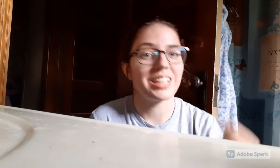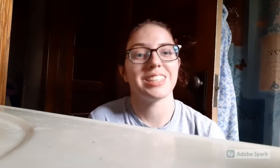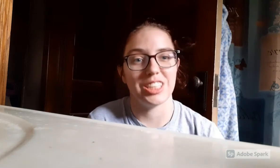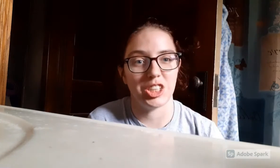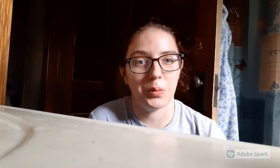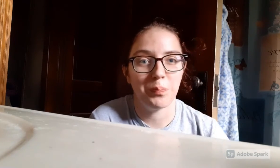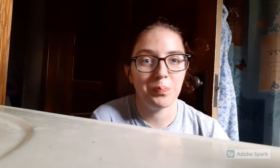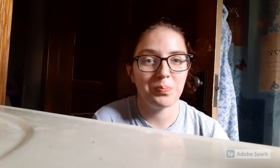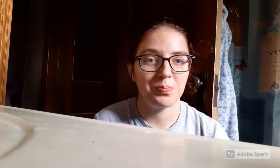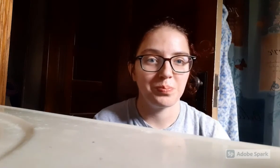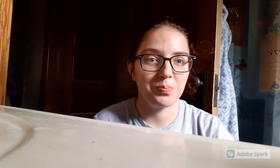Tissue.